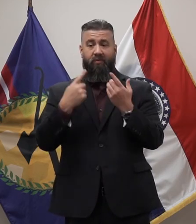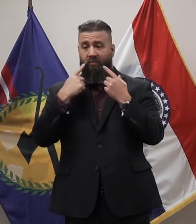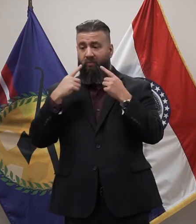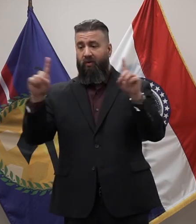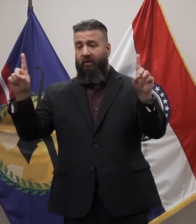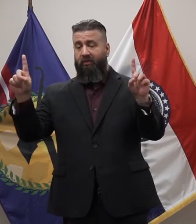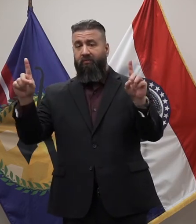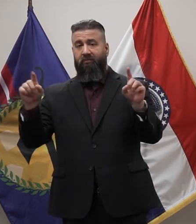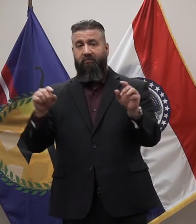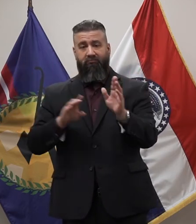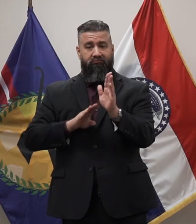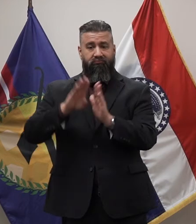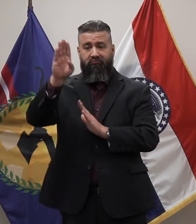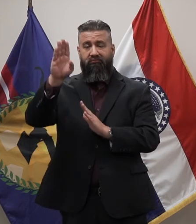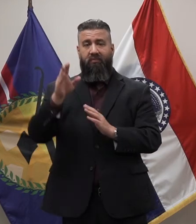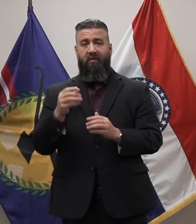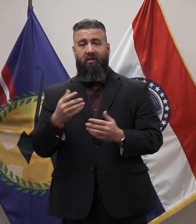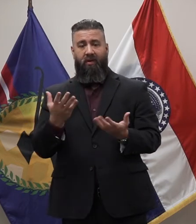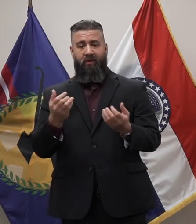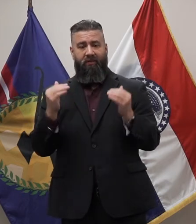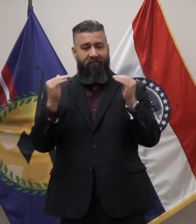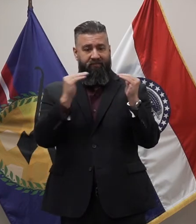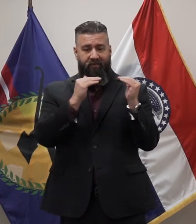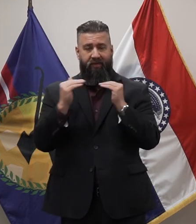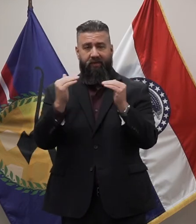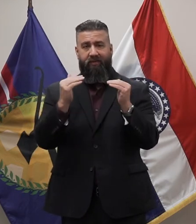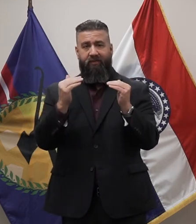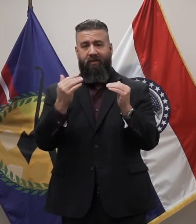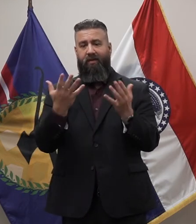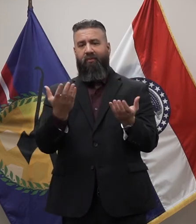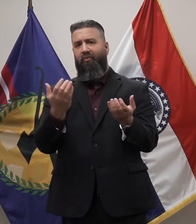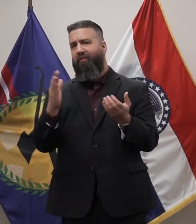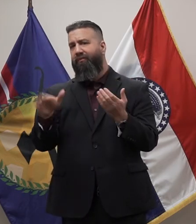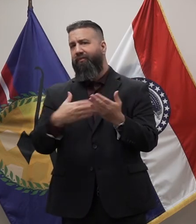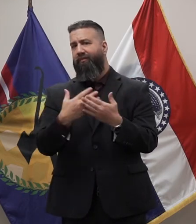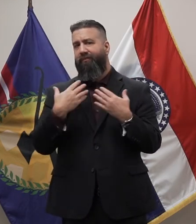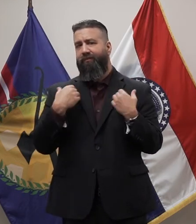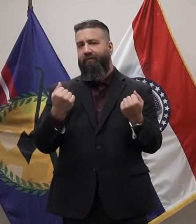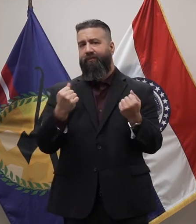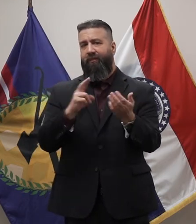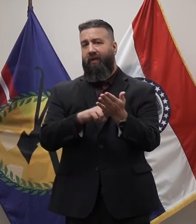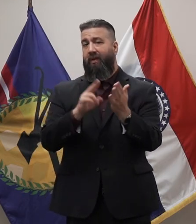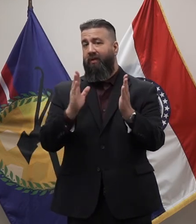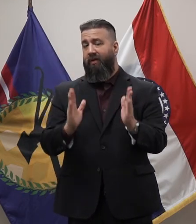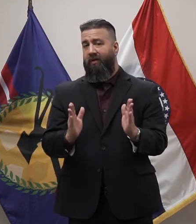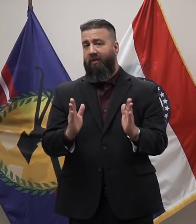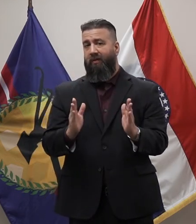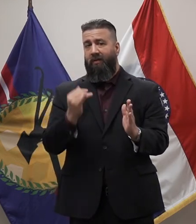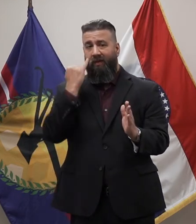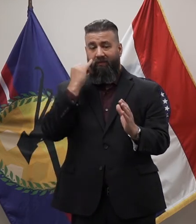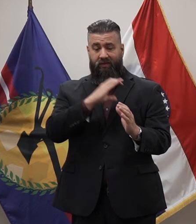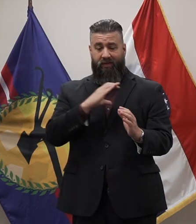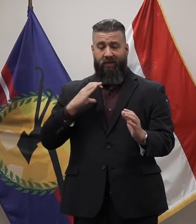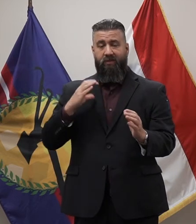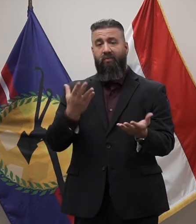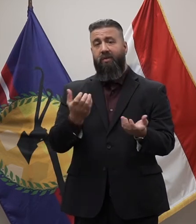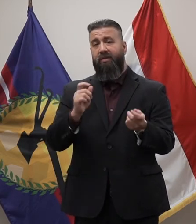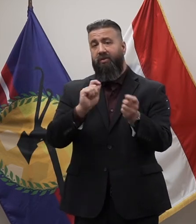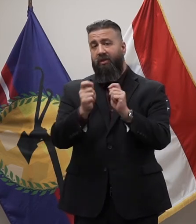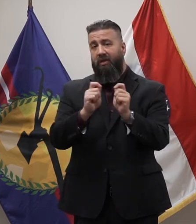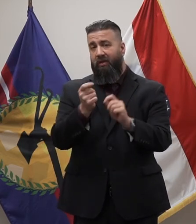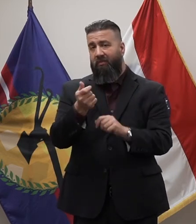want it to be fair. I want it to have the confidence of all contractors in the community. And if the council wants to tweak it a little bit, we'll talk about